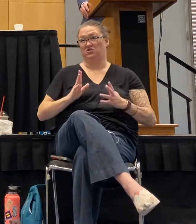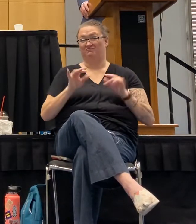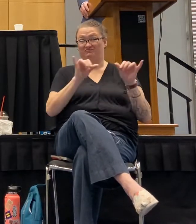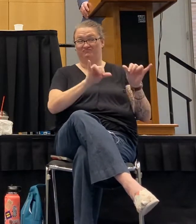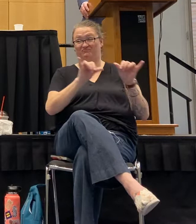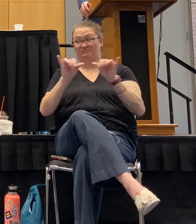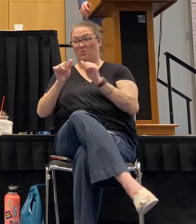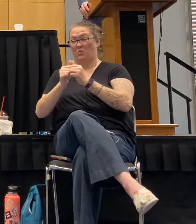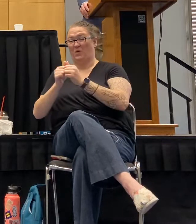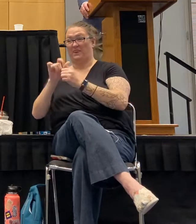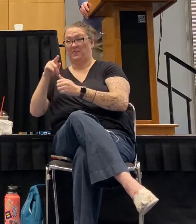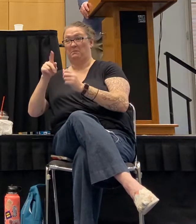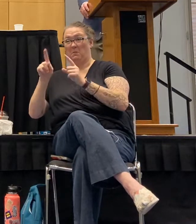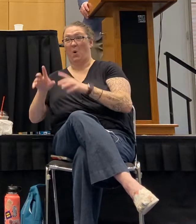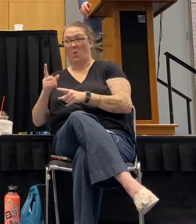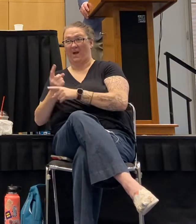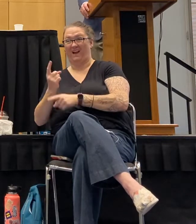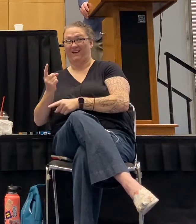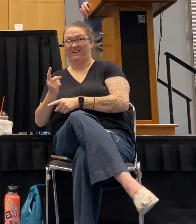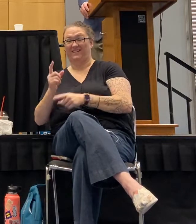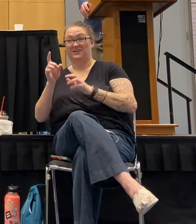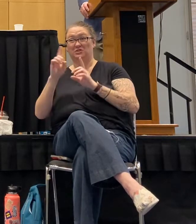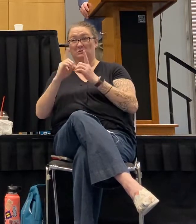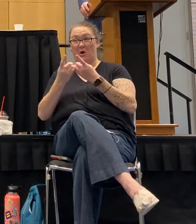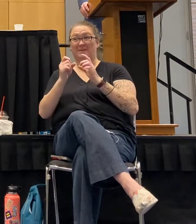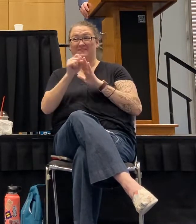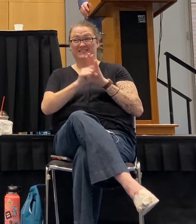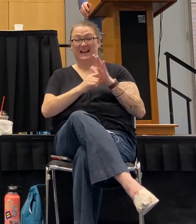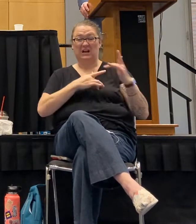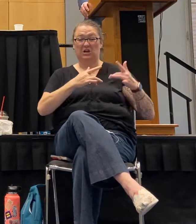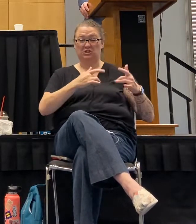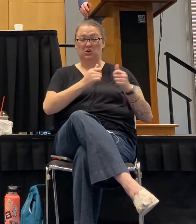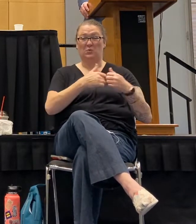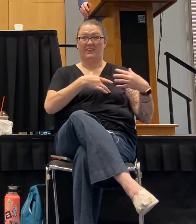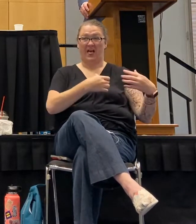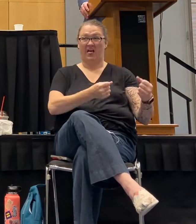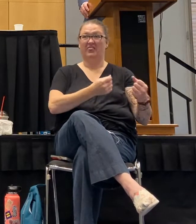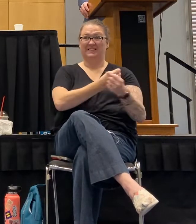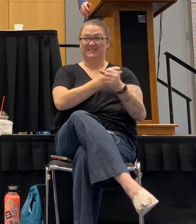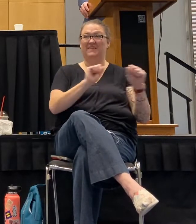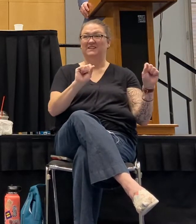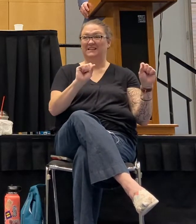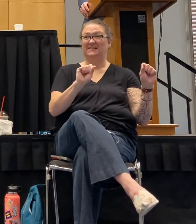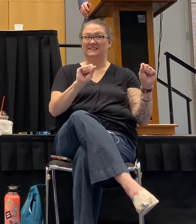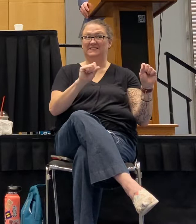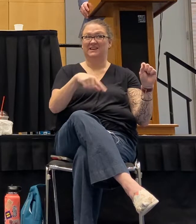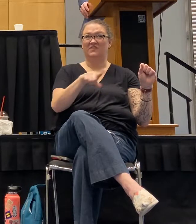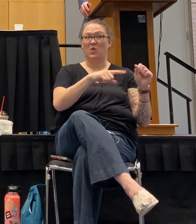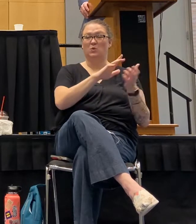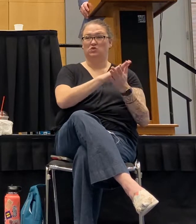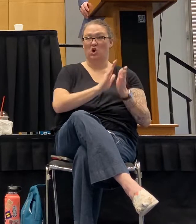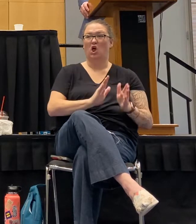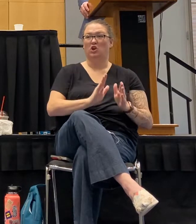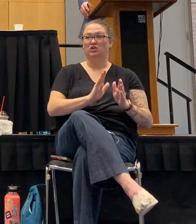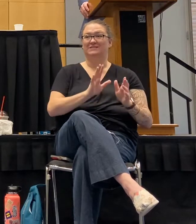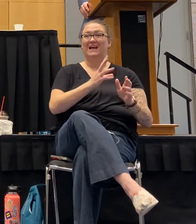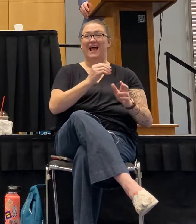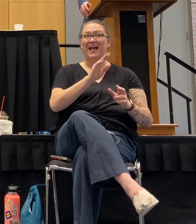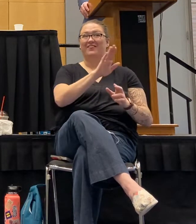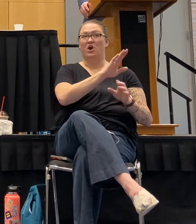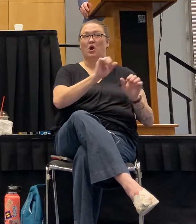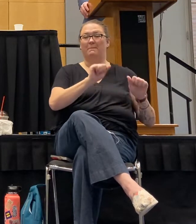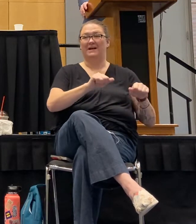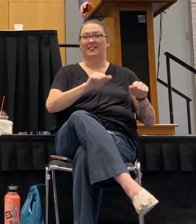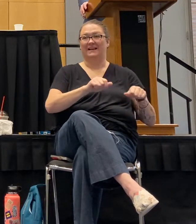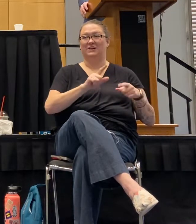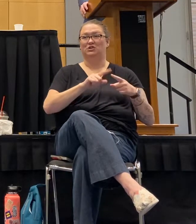That the Department of State, it seems, is also very much concerned with the health and safety of those scholars, as well as their ability